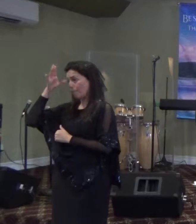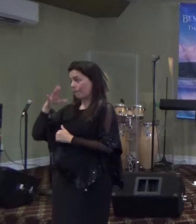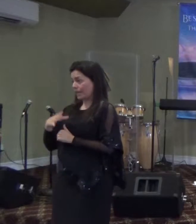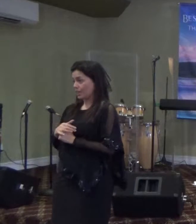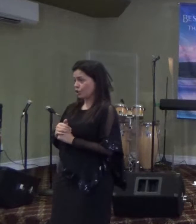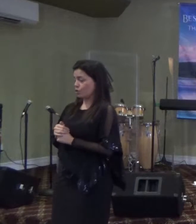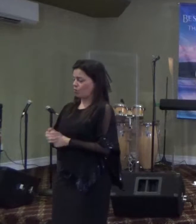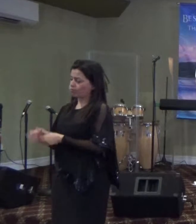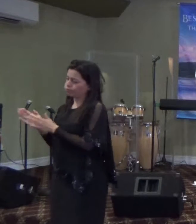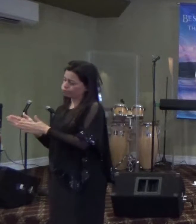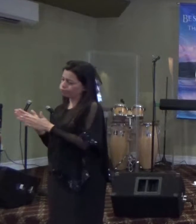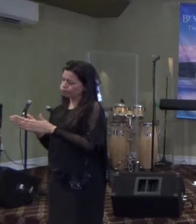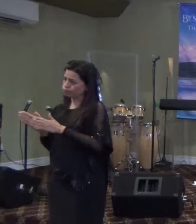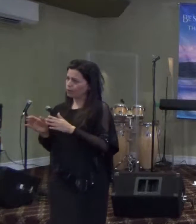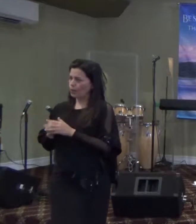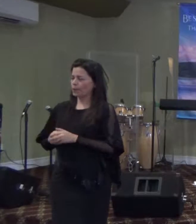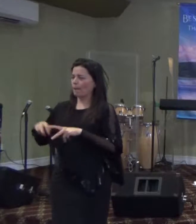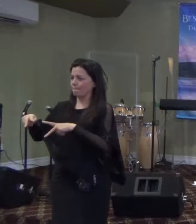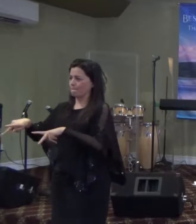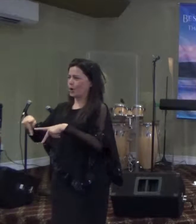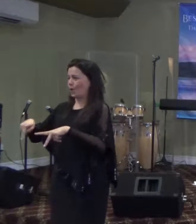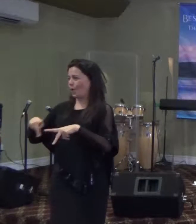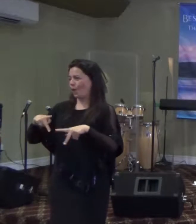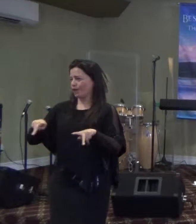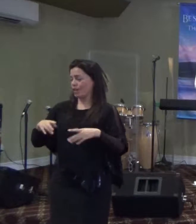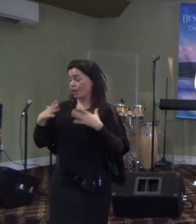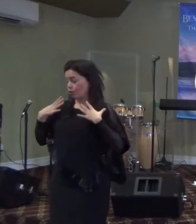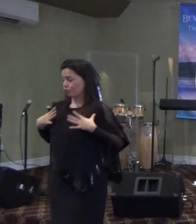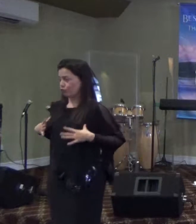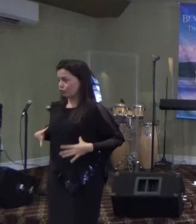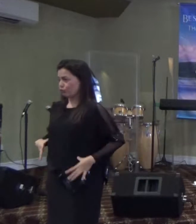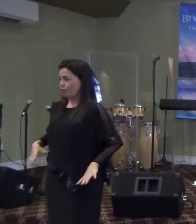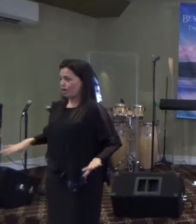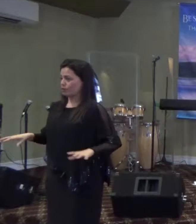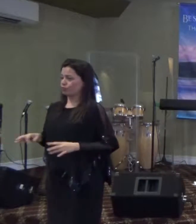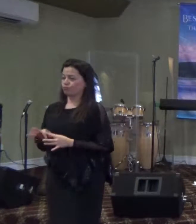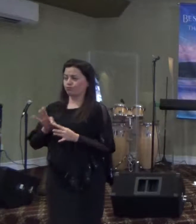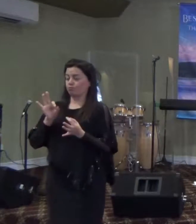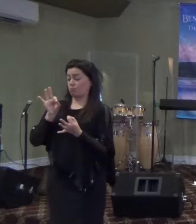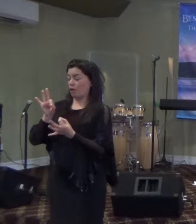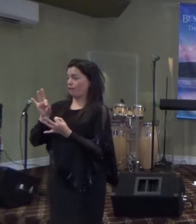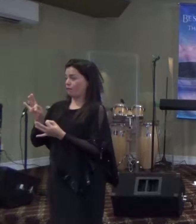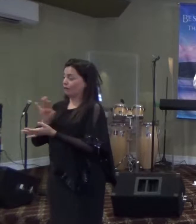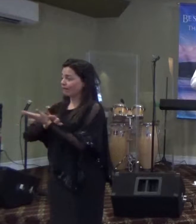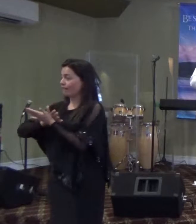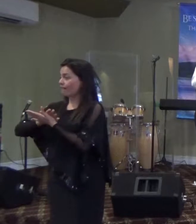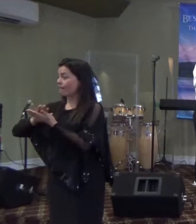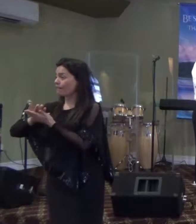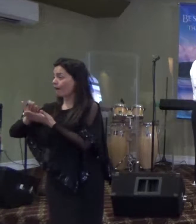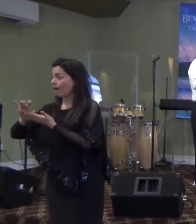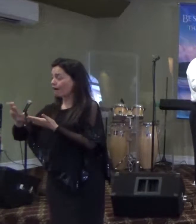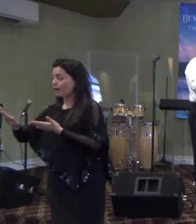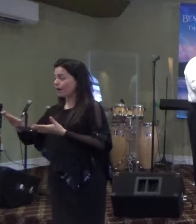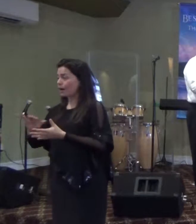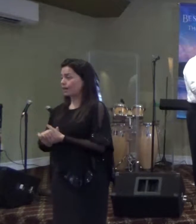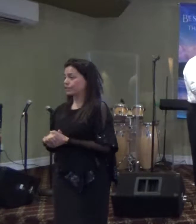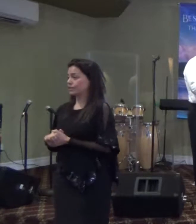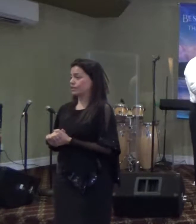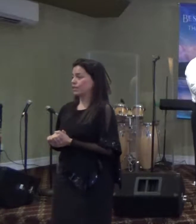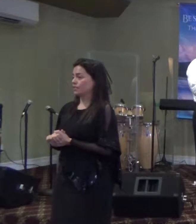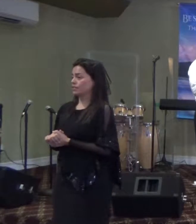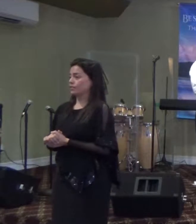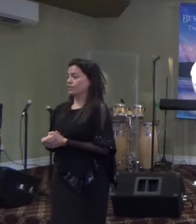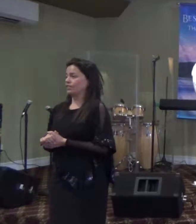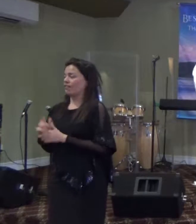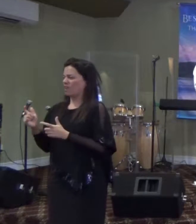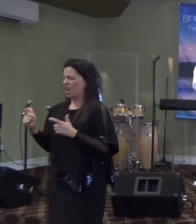would make banquets, que se vestía de lo mejor, that would dress with the best, y a la puerta de su mansión and at the door